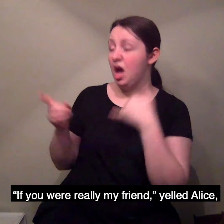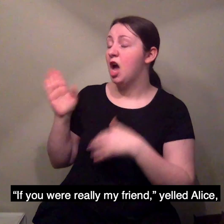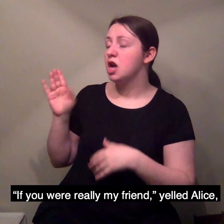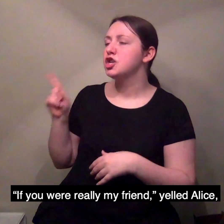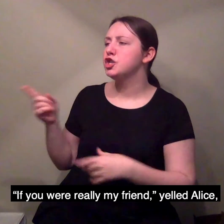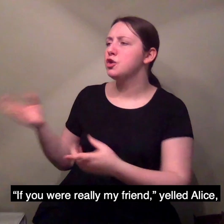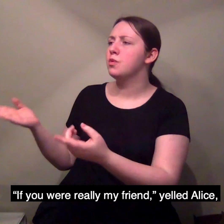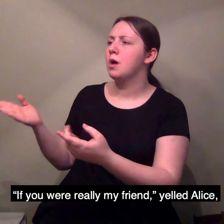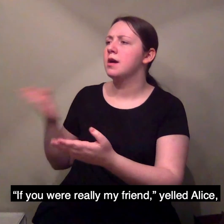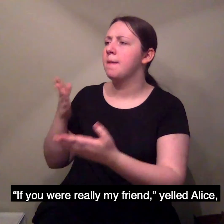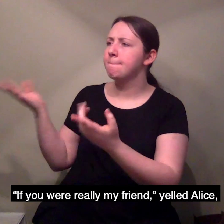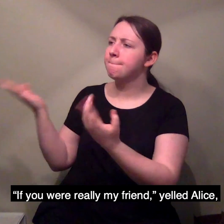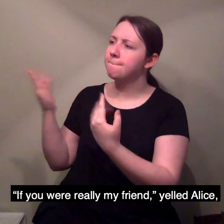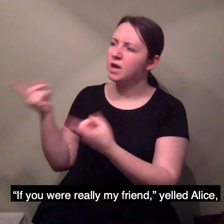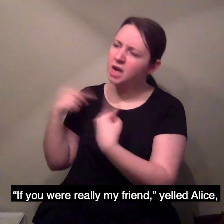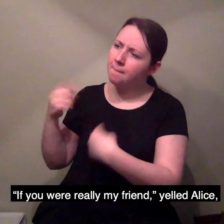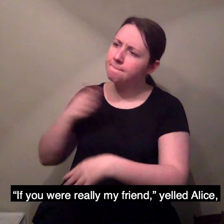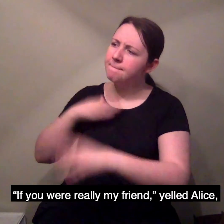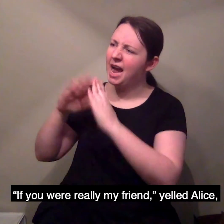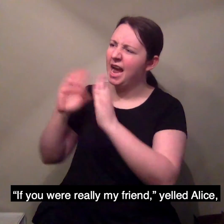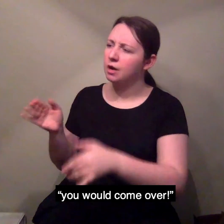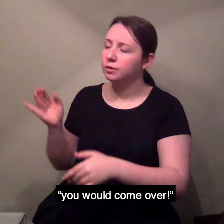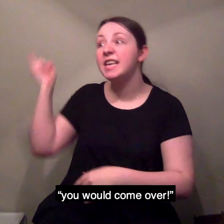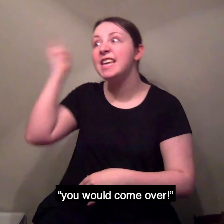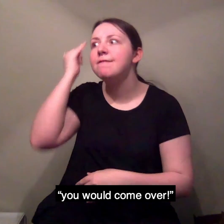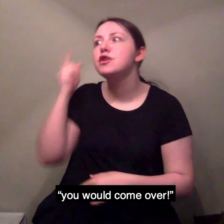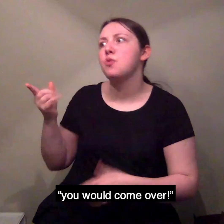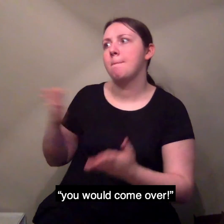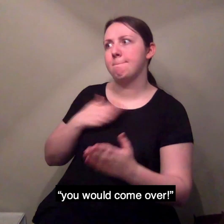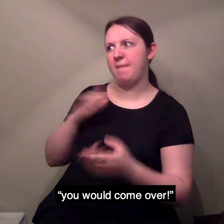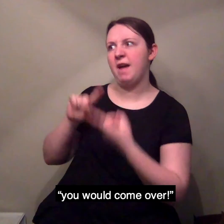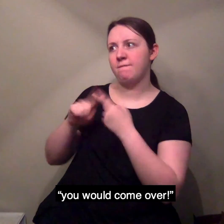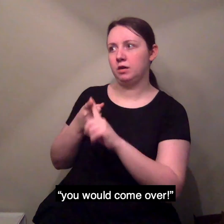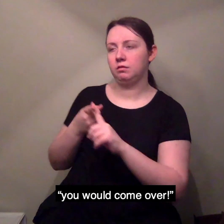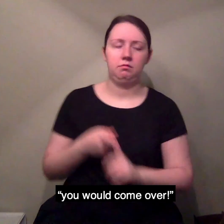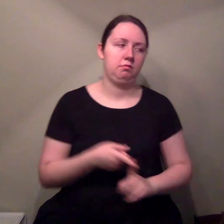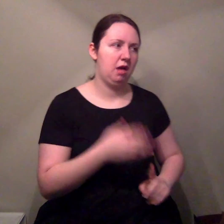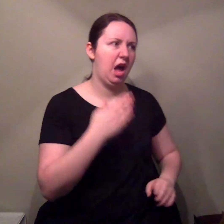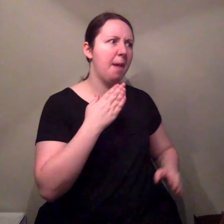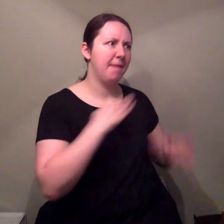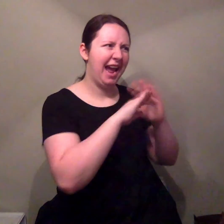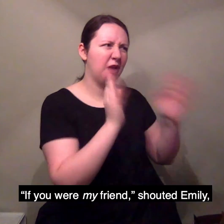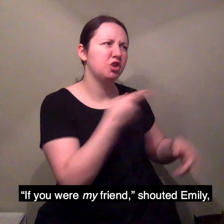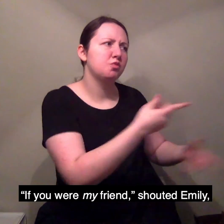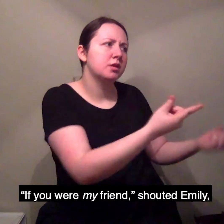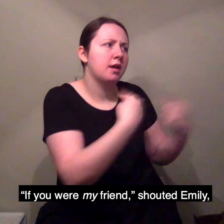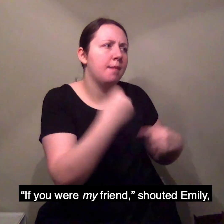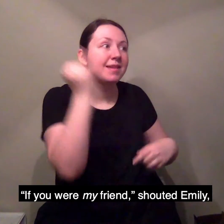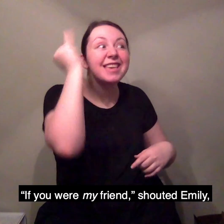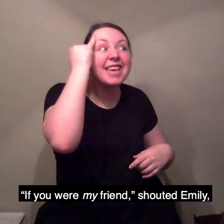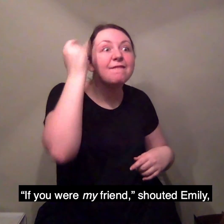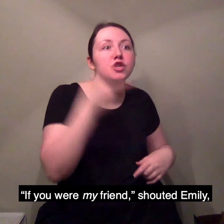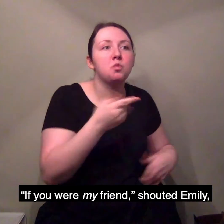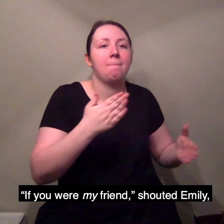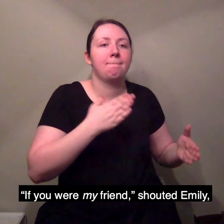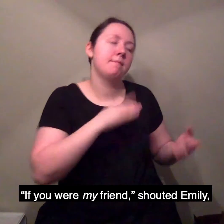If you were really my friend, yelled Alice, you would come over. If you were my friend, shouted